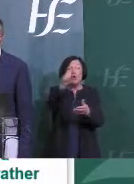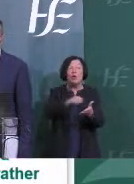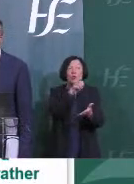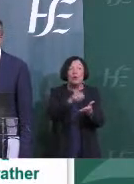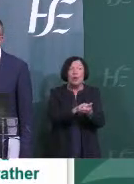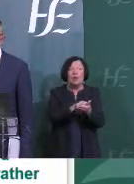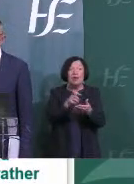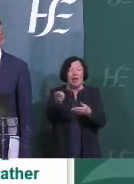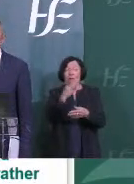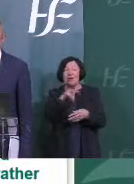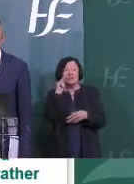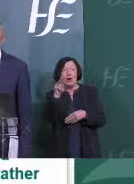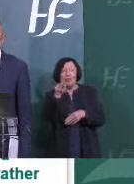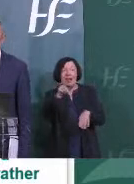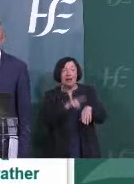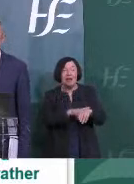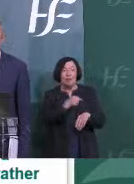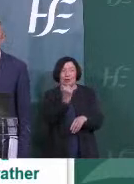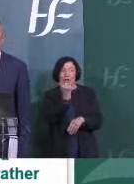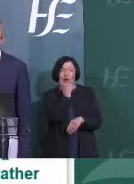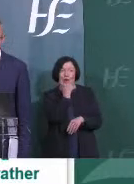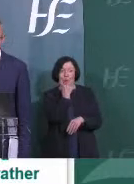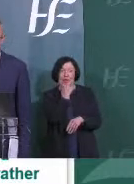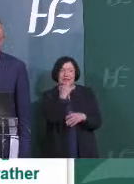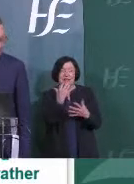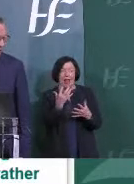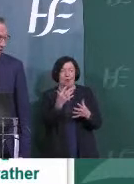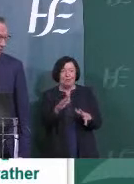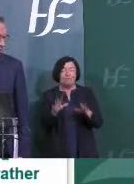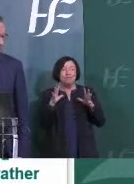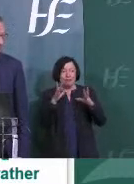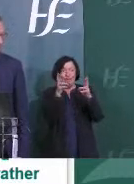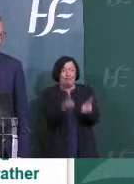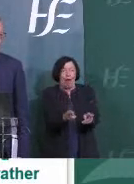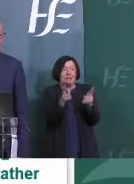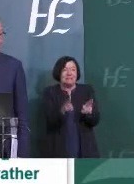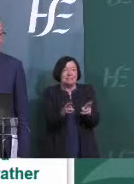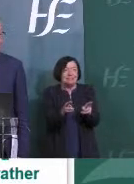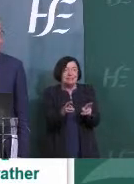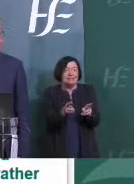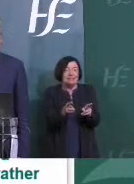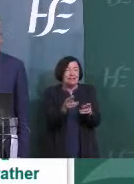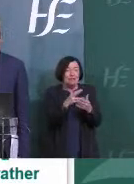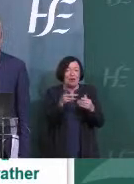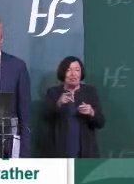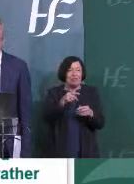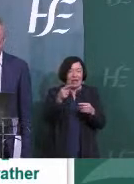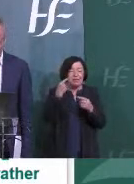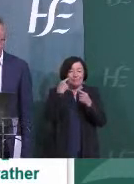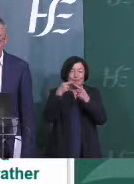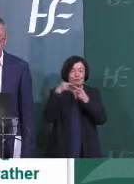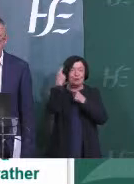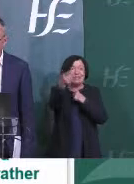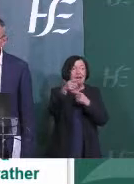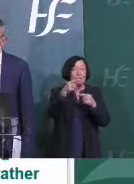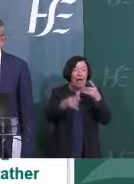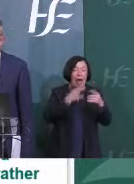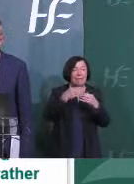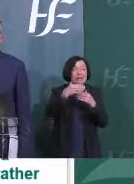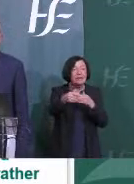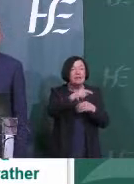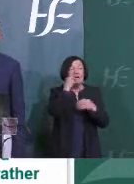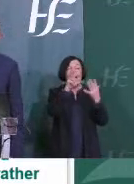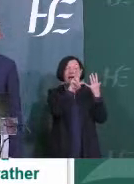went unnoticed at the time, but the figures are quite remarkably accurate and prescient in terms of what they predicted. And at that time, they said